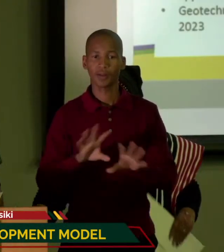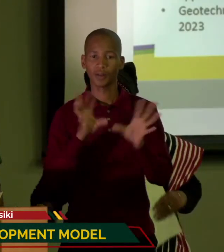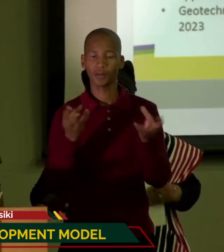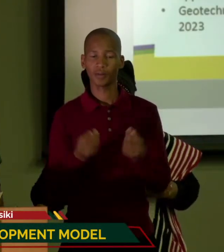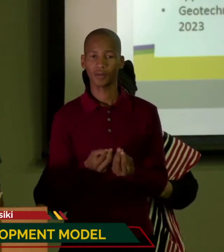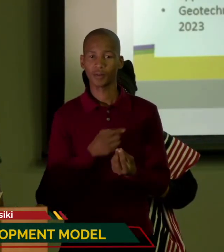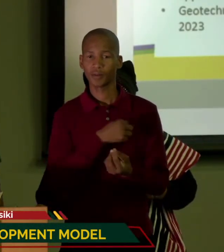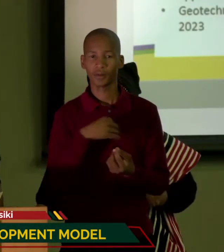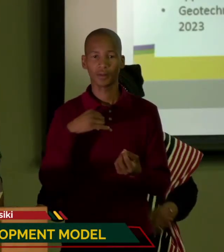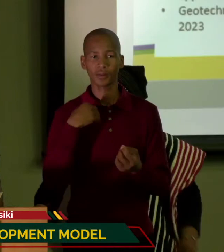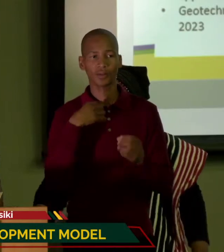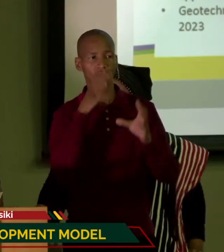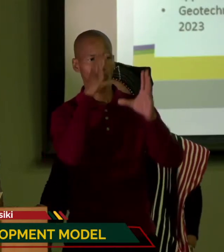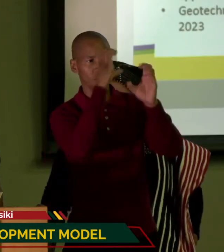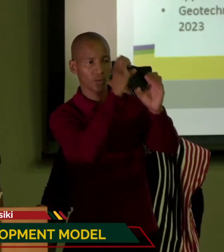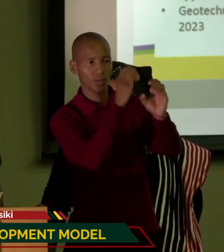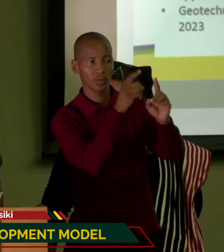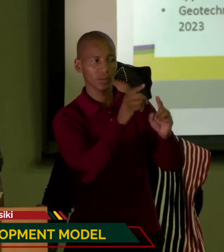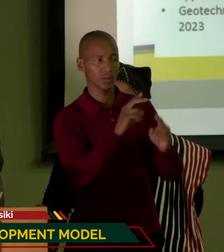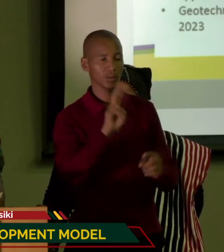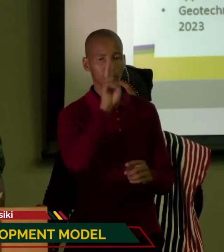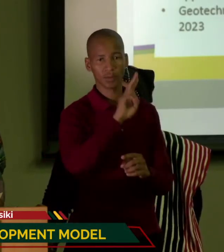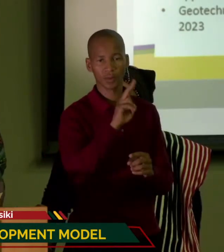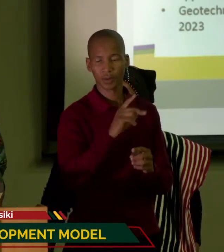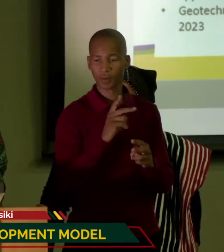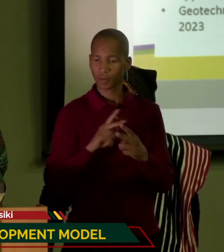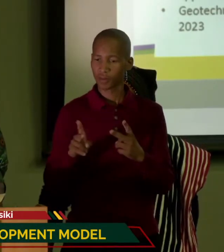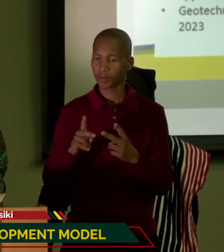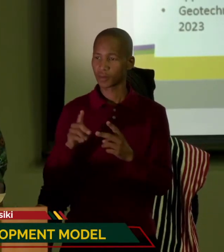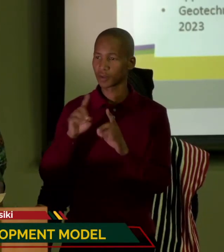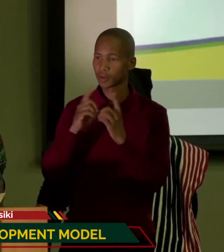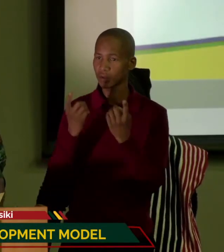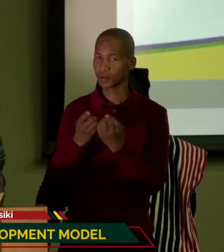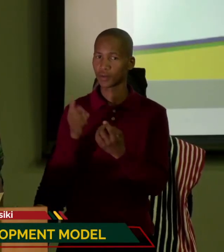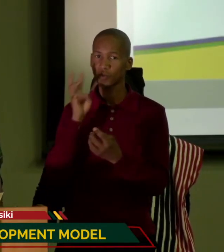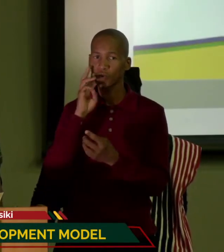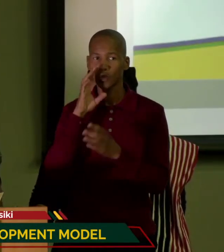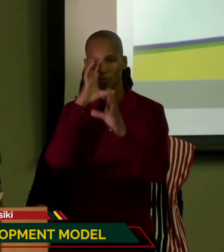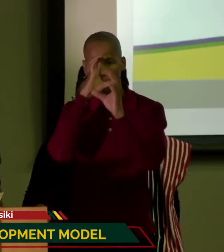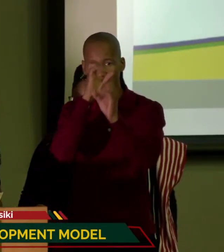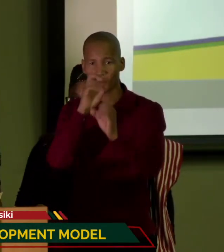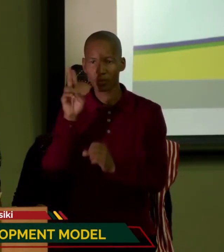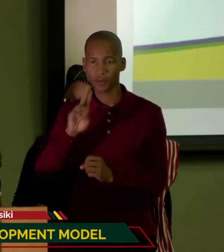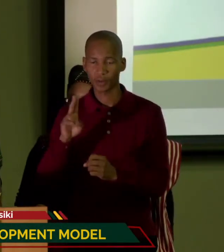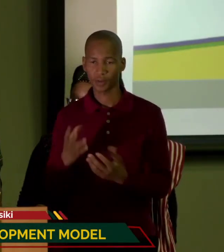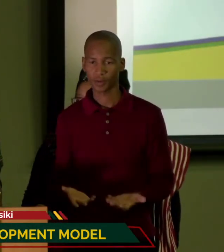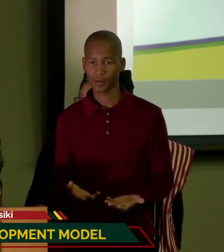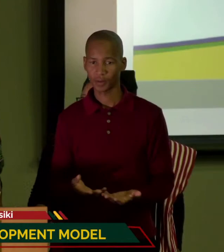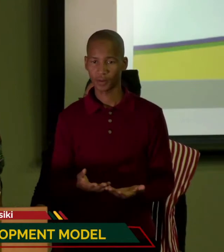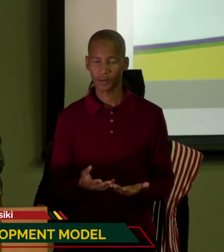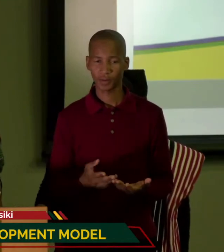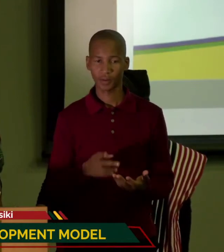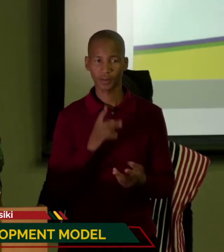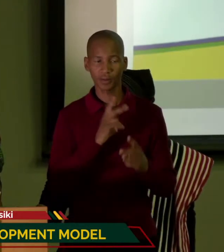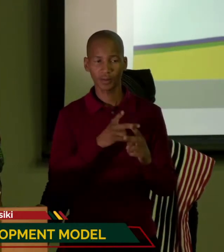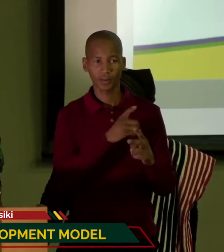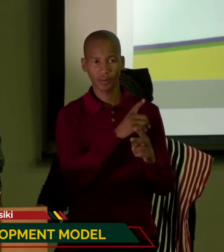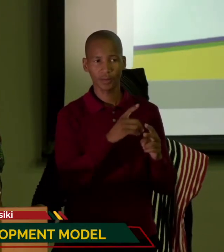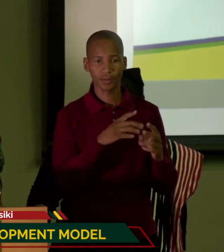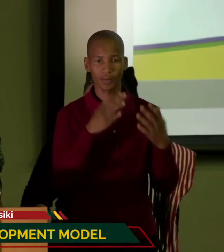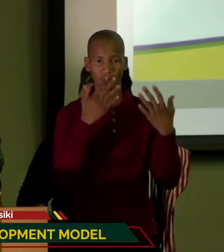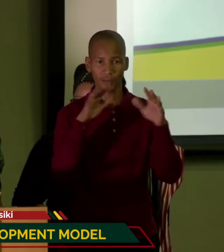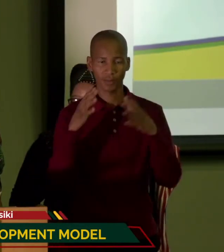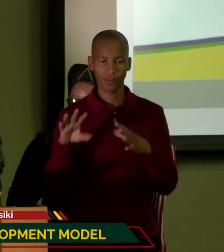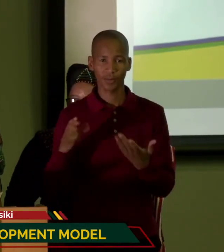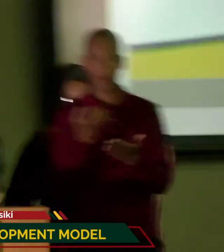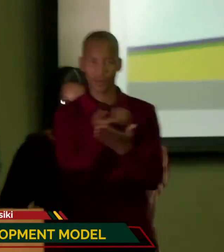sijonge uMthatha, no department yakwawothi ijonge uMthatha. Then we talk about oceans economy.